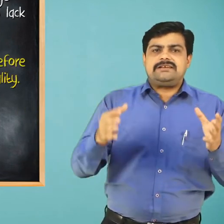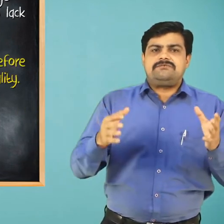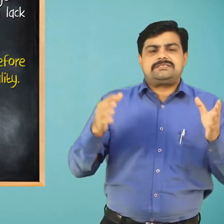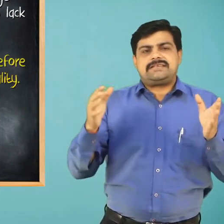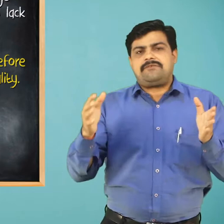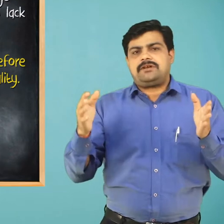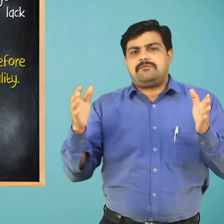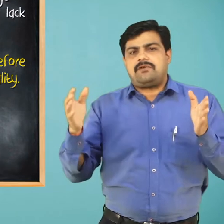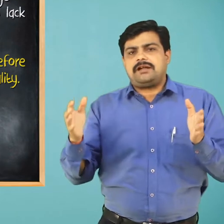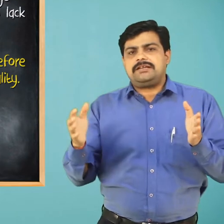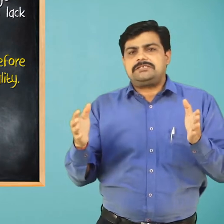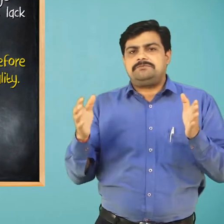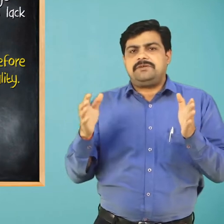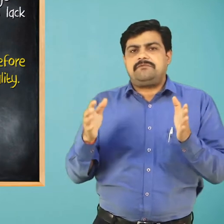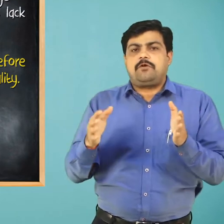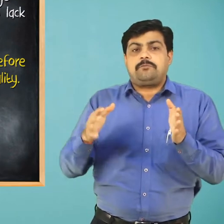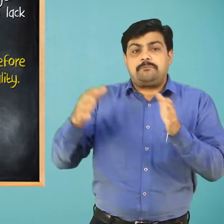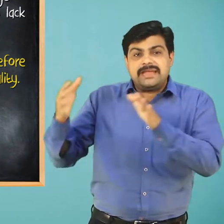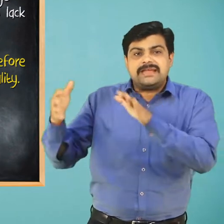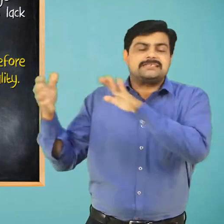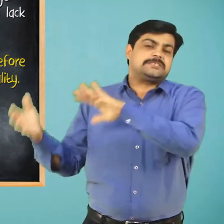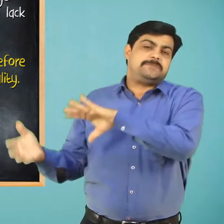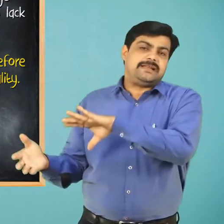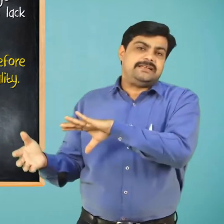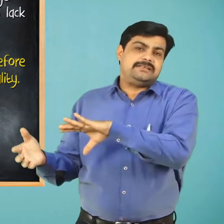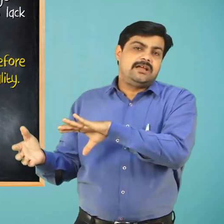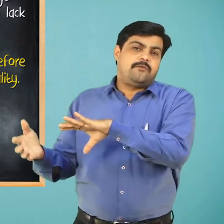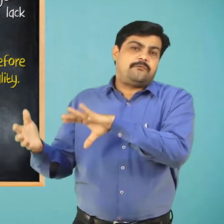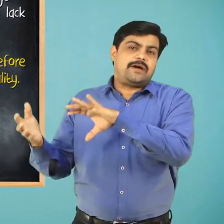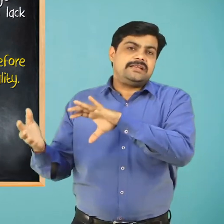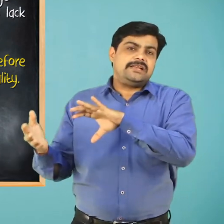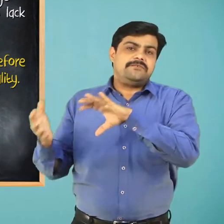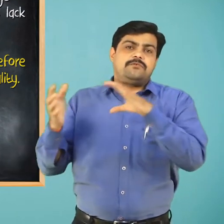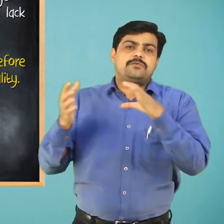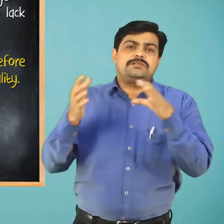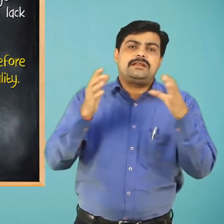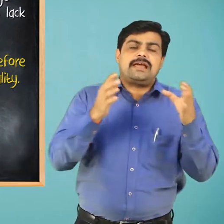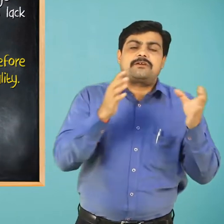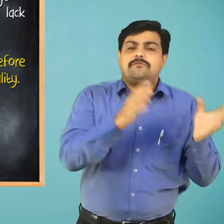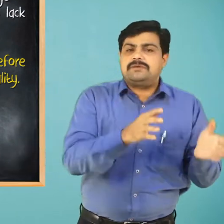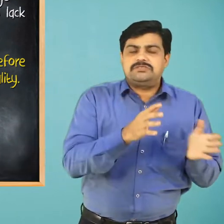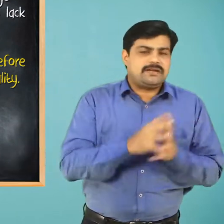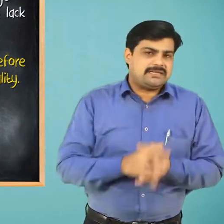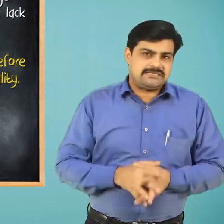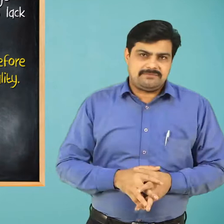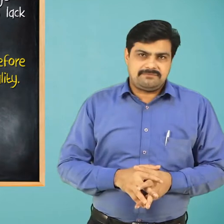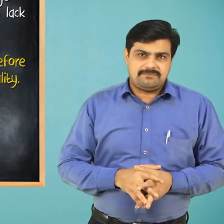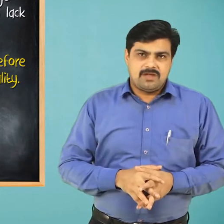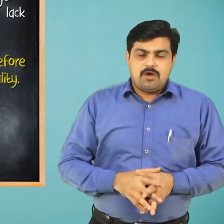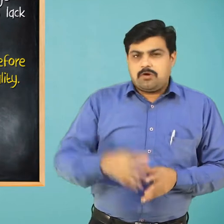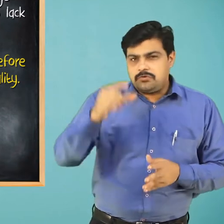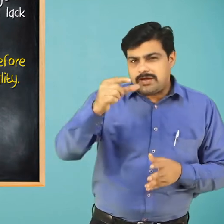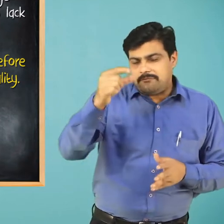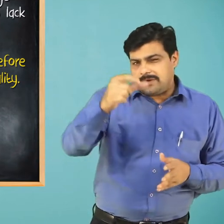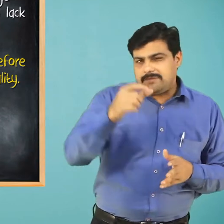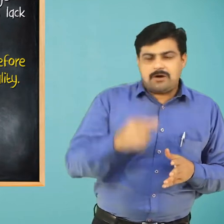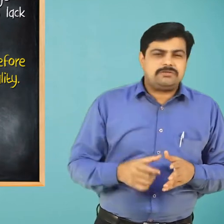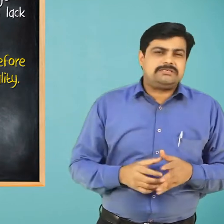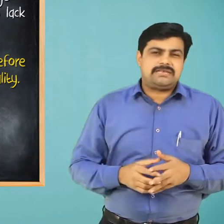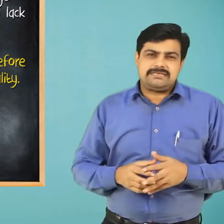received several warnings before being suspended finally for the lack of punctuality. Or you can frame out this